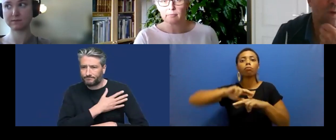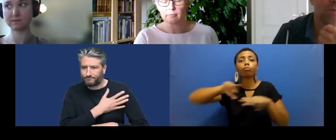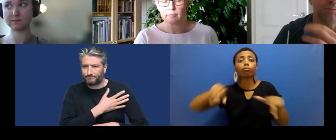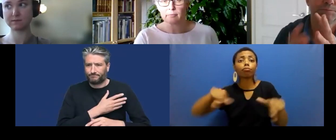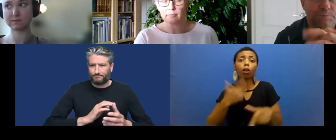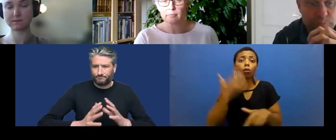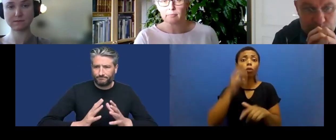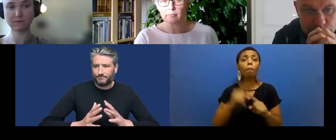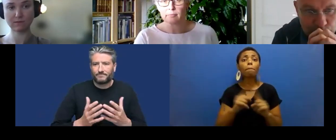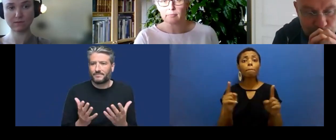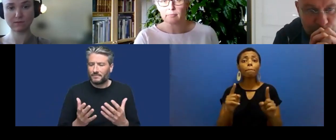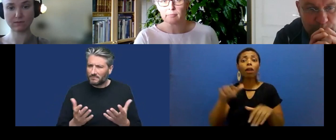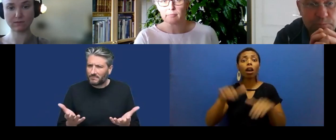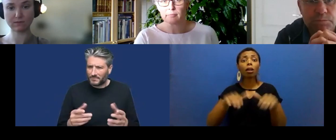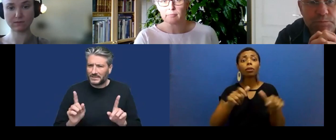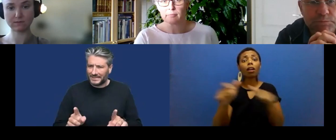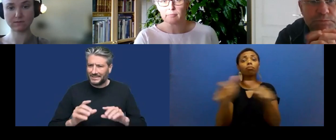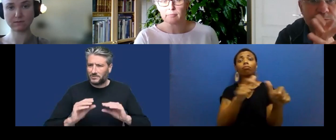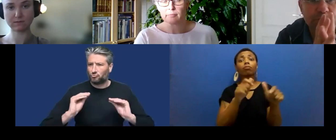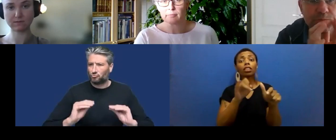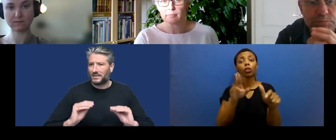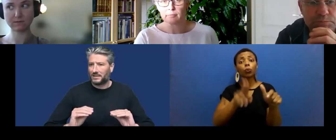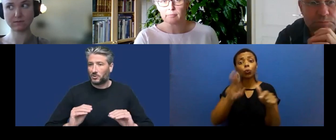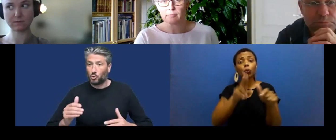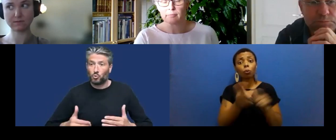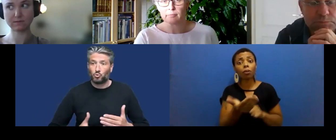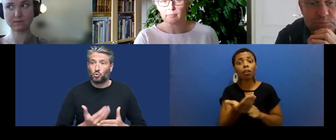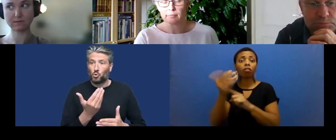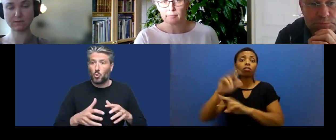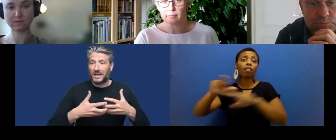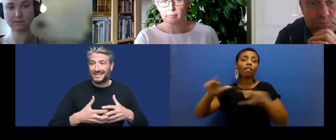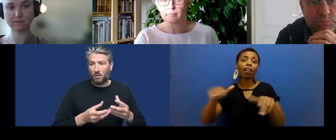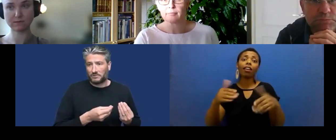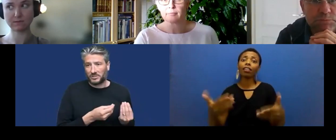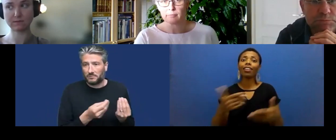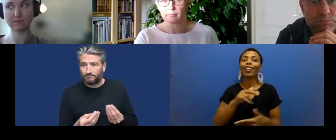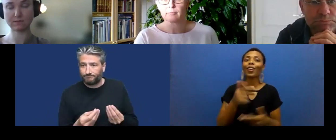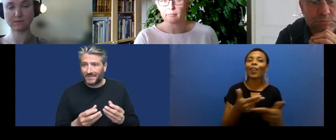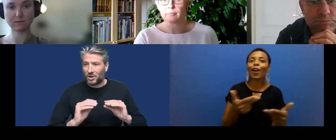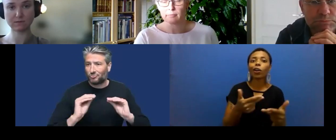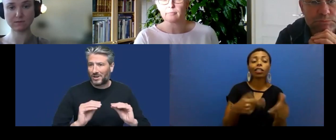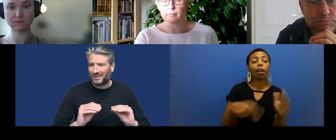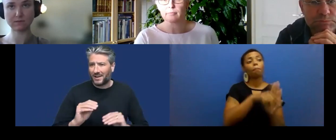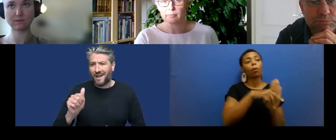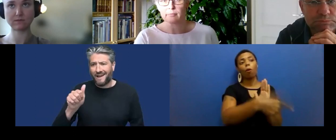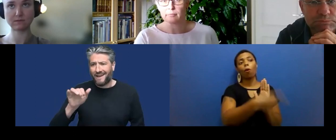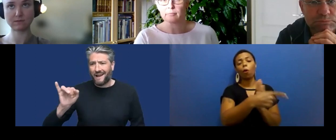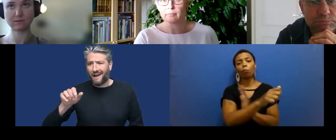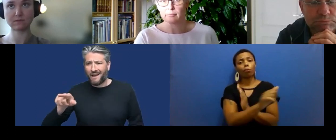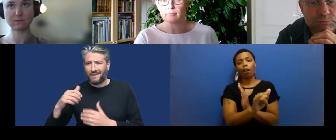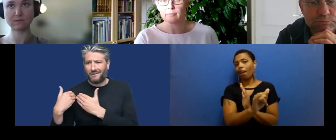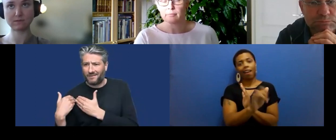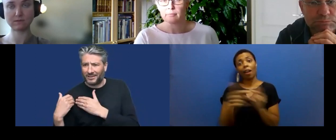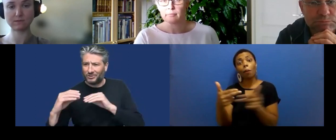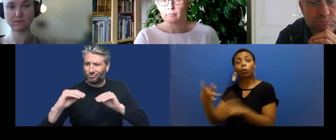training on whatever the new technology is and so on. It's not something that artificial intelligence is going to do. Artificial intelligence has